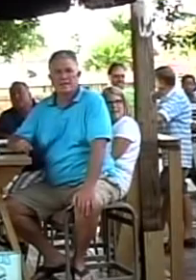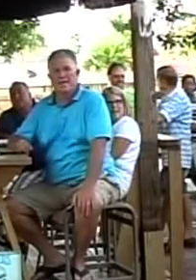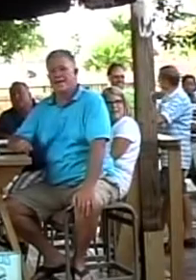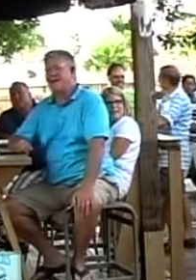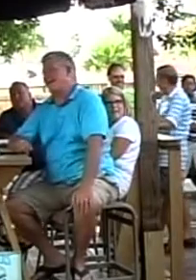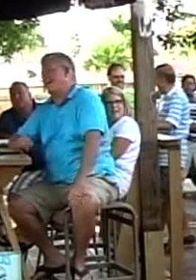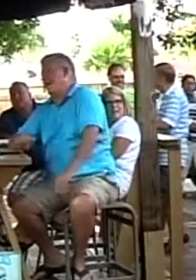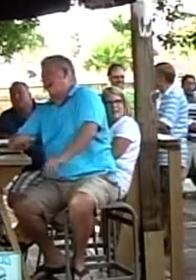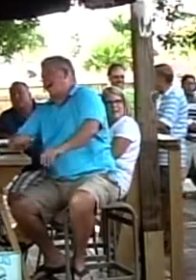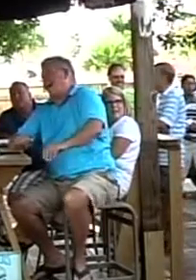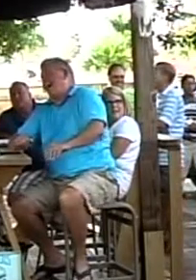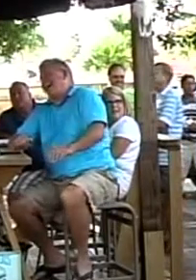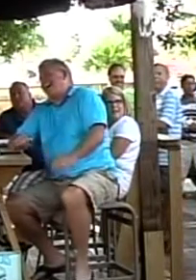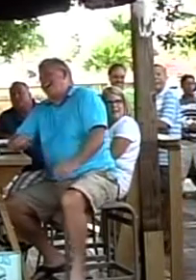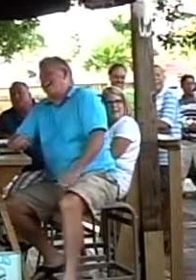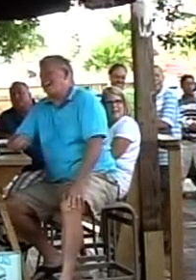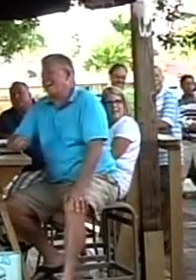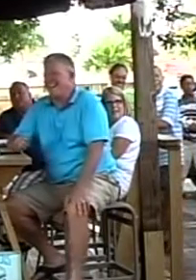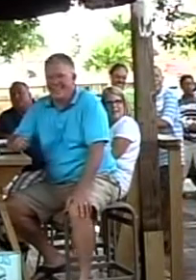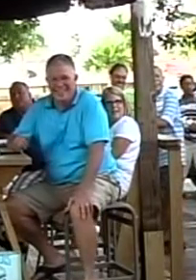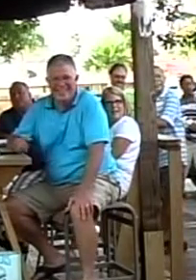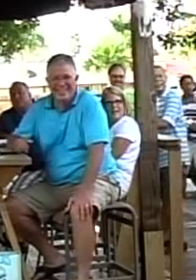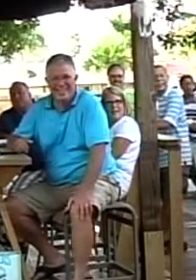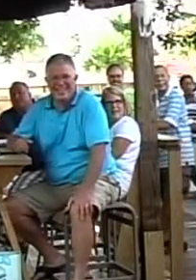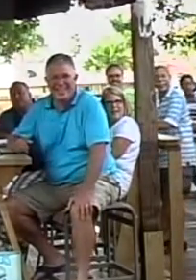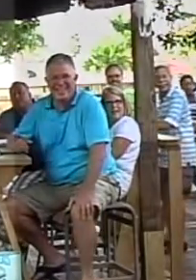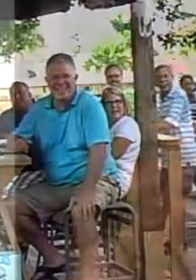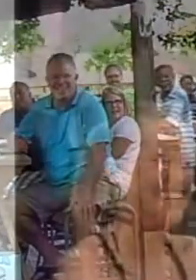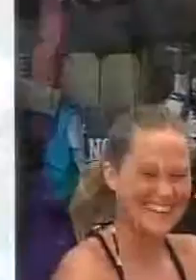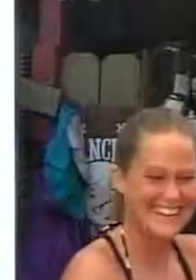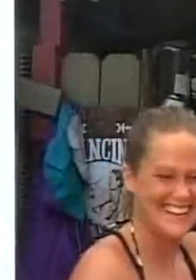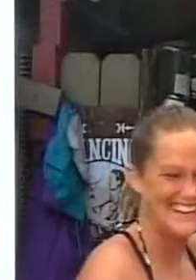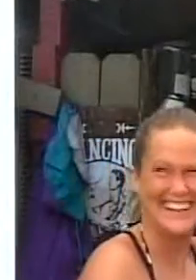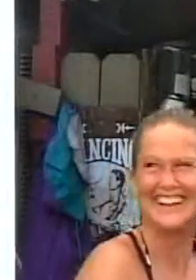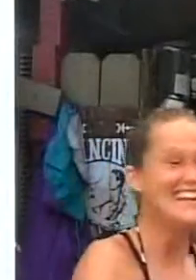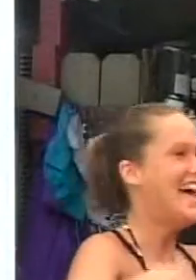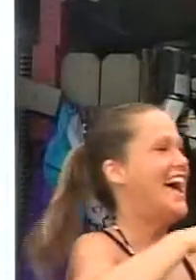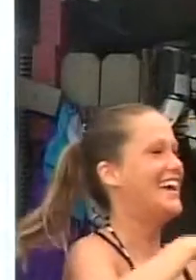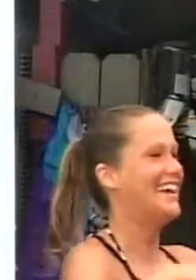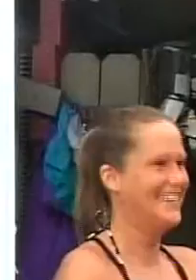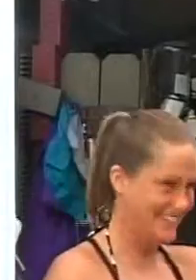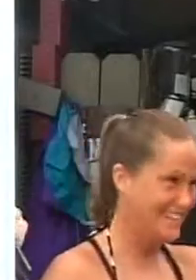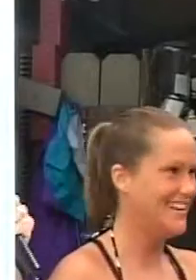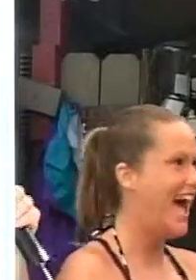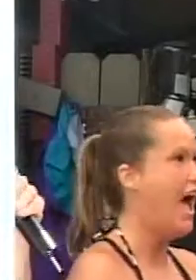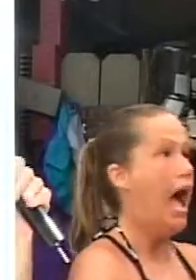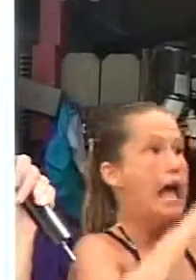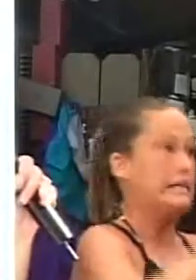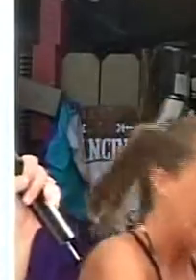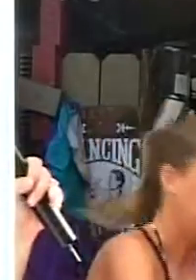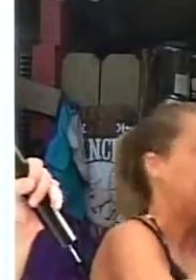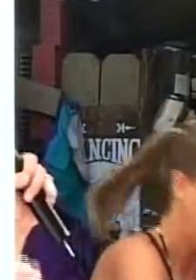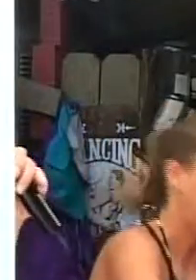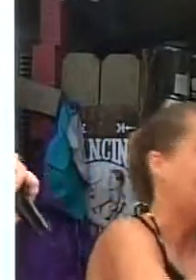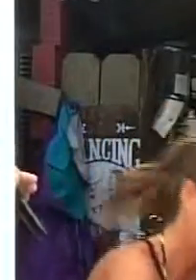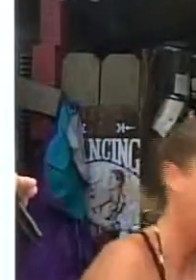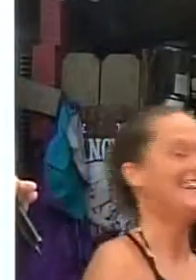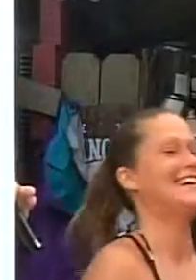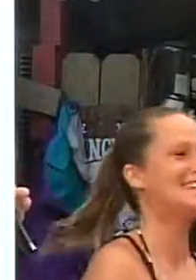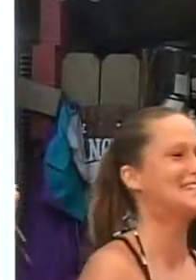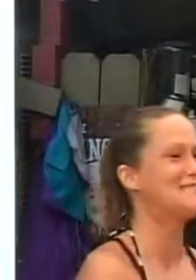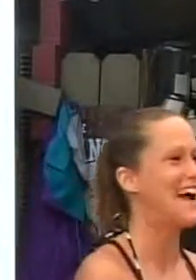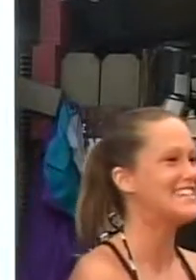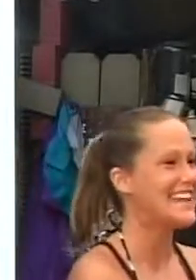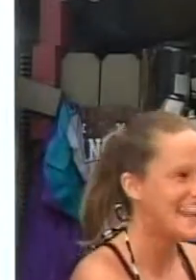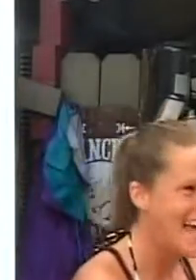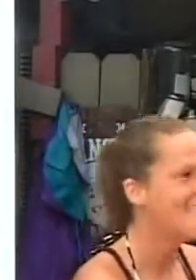Did you do that 3 times? I'm behind you. All right. I cannot express enough how I would love for each and